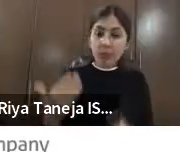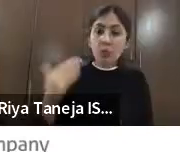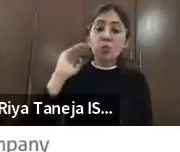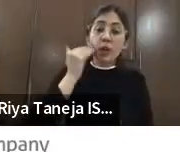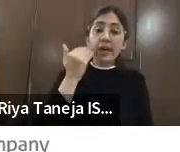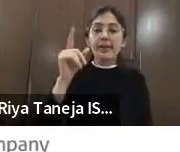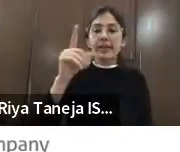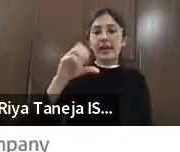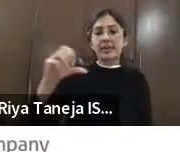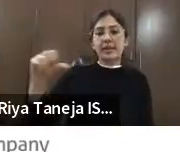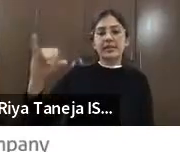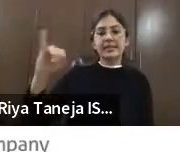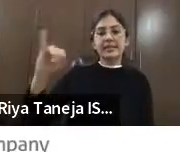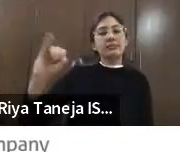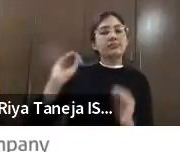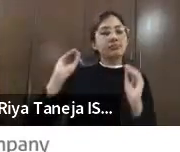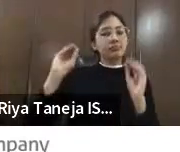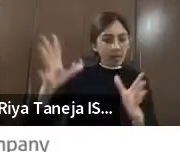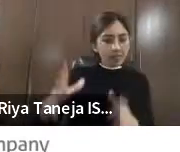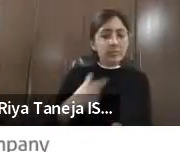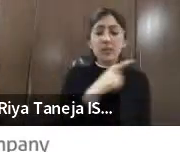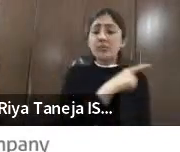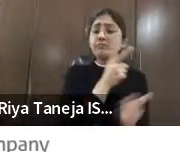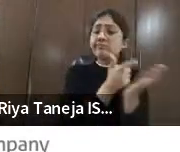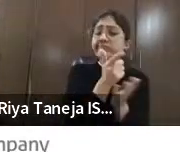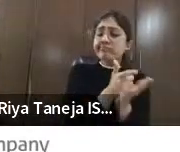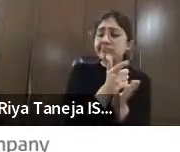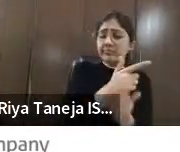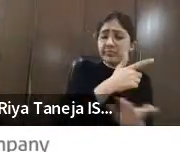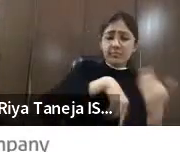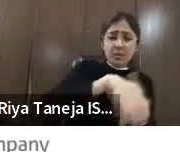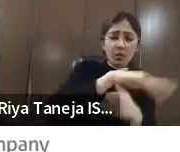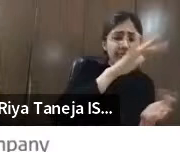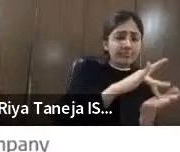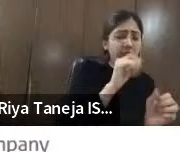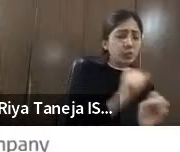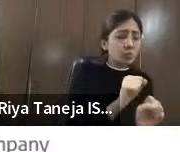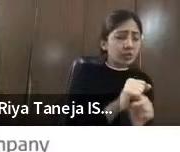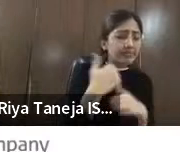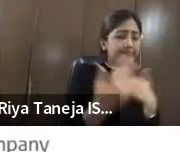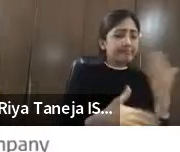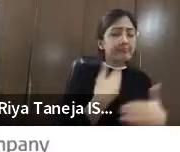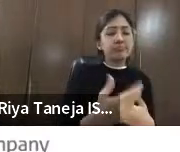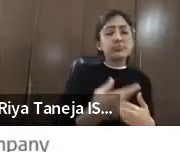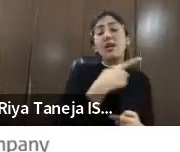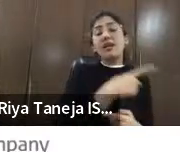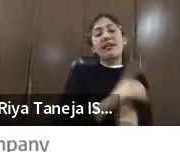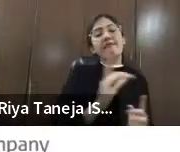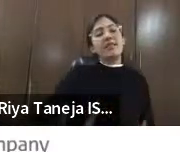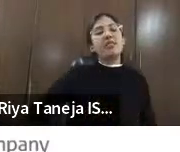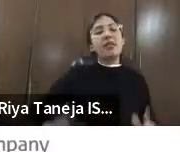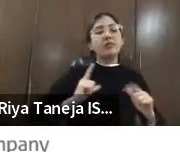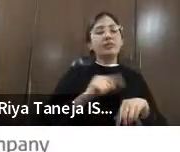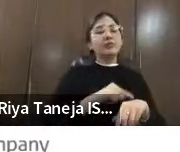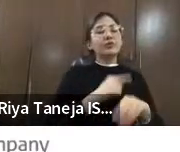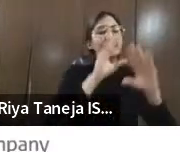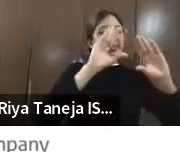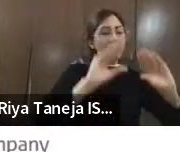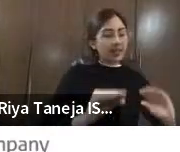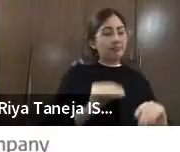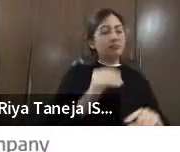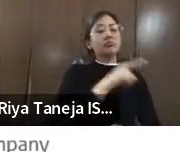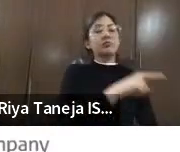1996. Operating in rural areas, there is always a dearth of livelihood opportunities. Thus, they adopted the